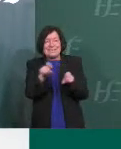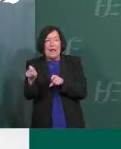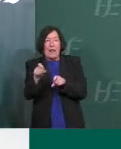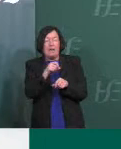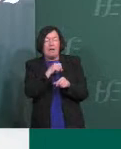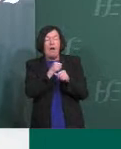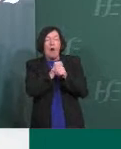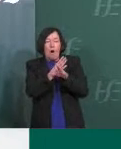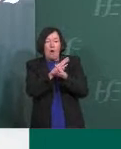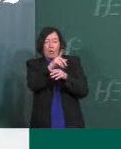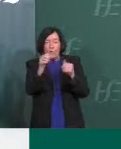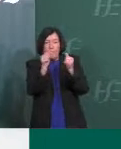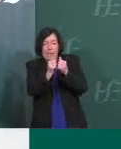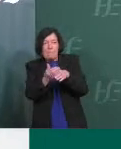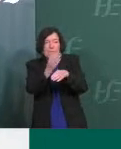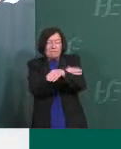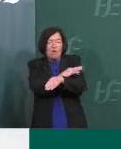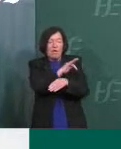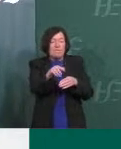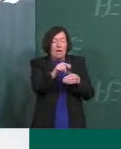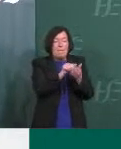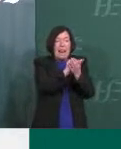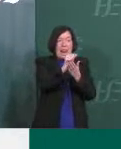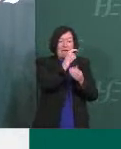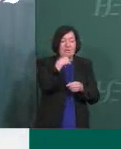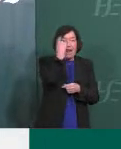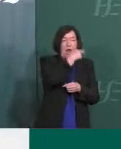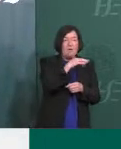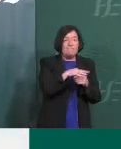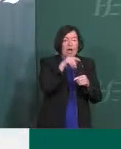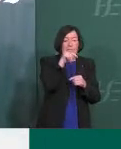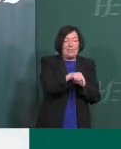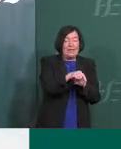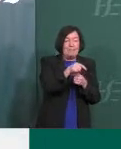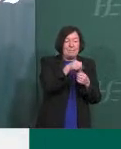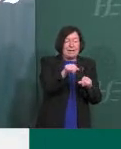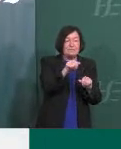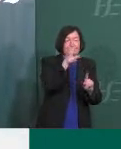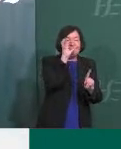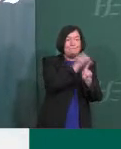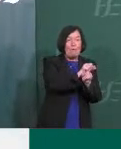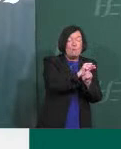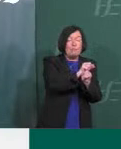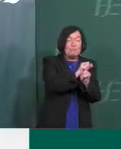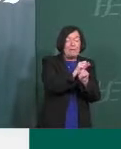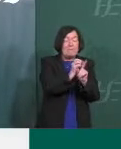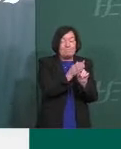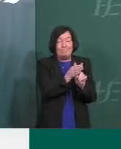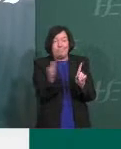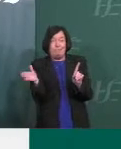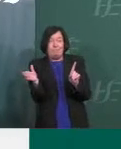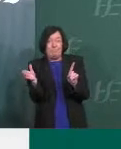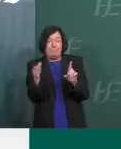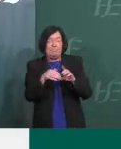complete all tracing from 11 hours from the moment of the index case being notified as such.